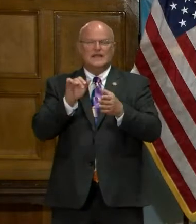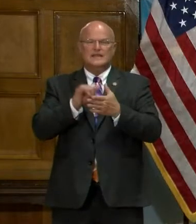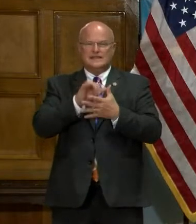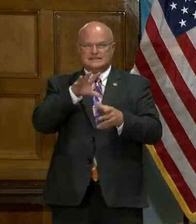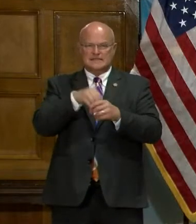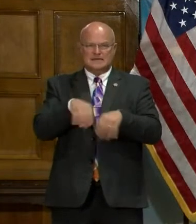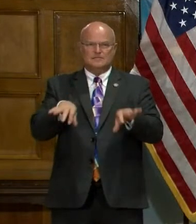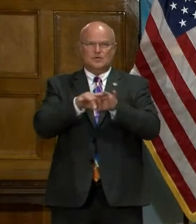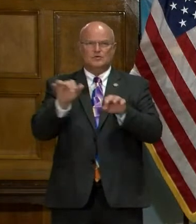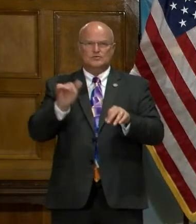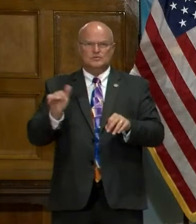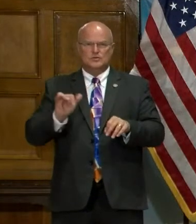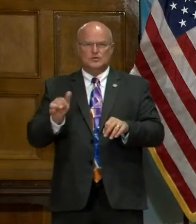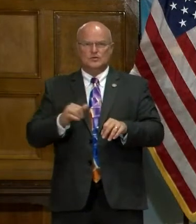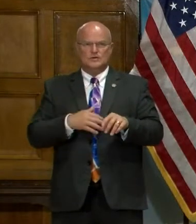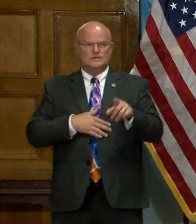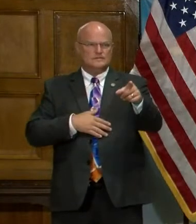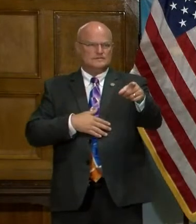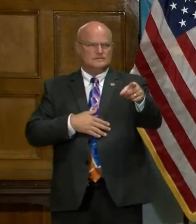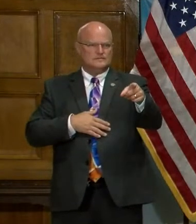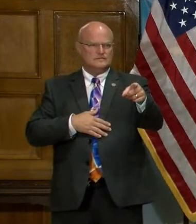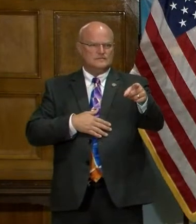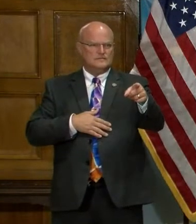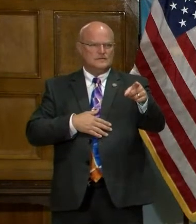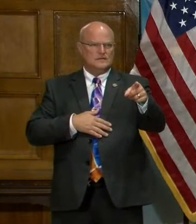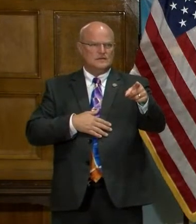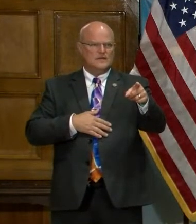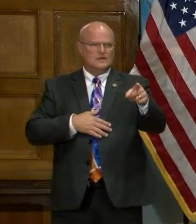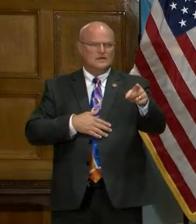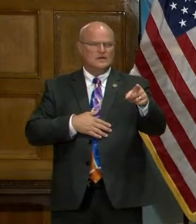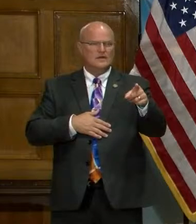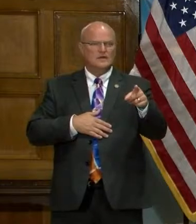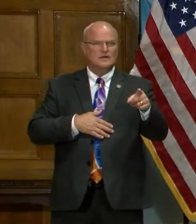well. What were you referring to when you said people weren't behaving well?